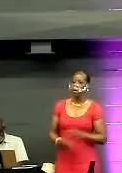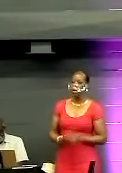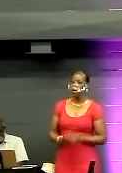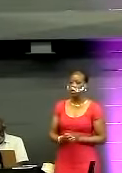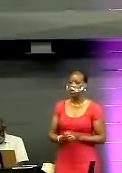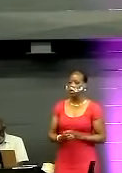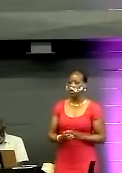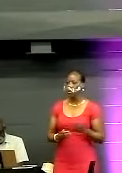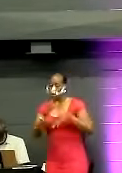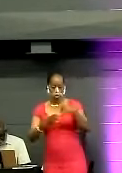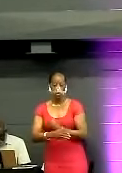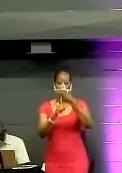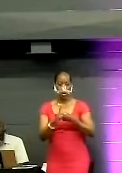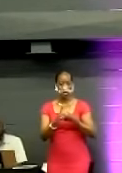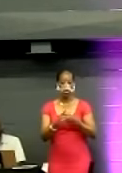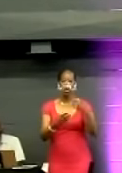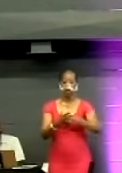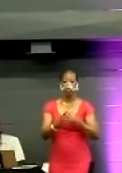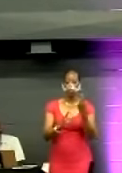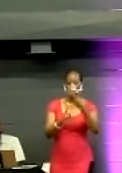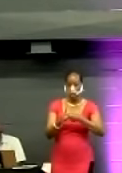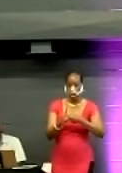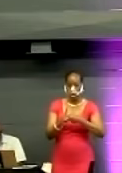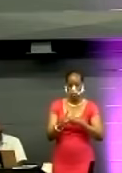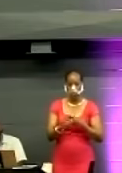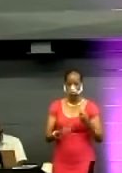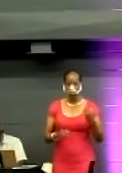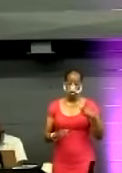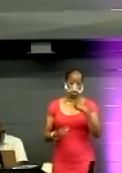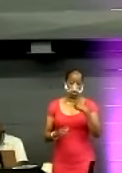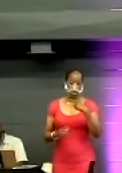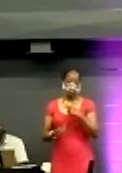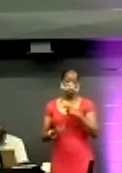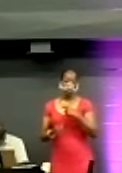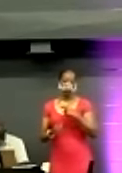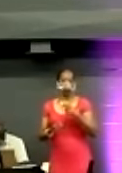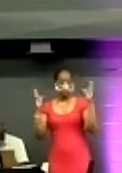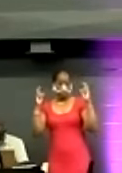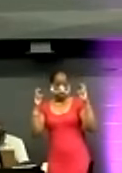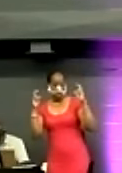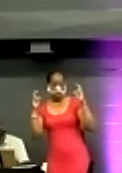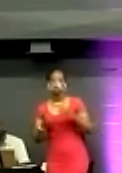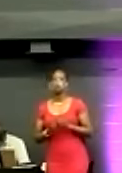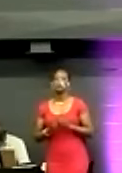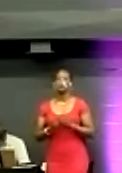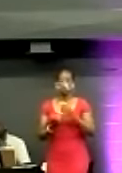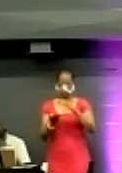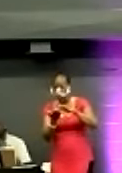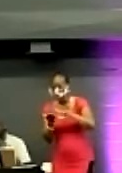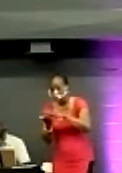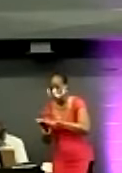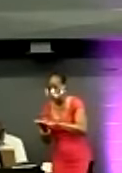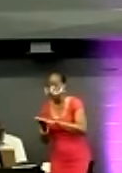month. A new month. The title, we're dealing with forgiveness this month. And it's Pentecost